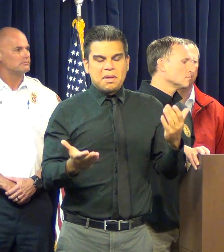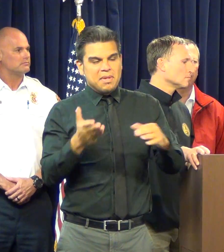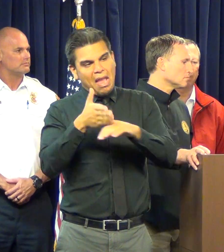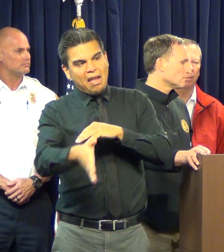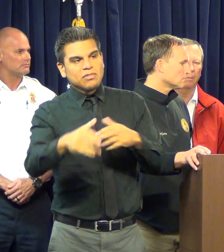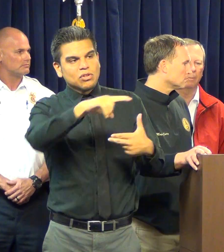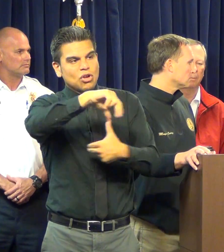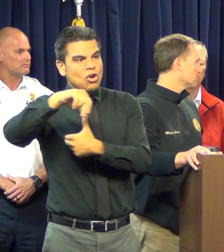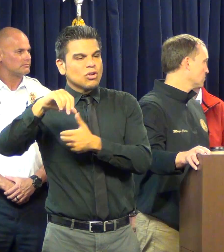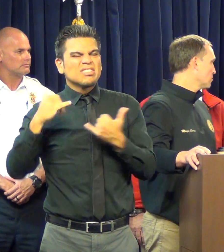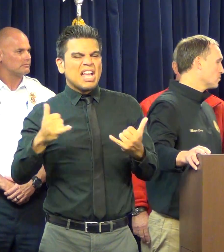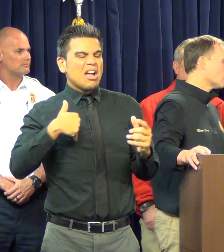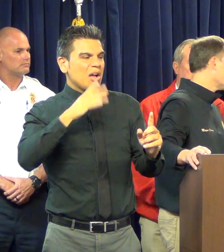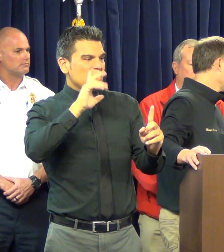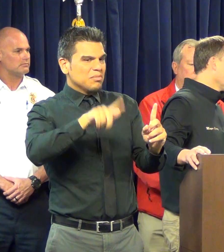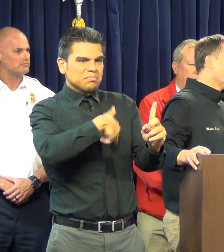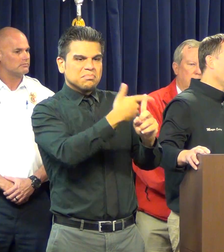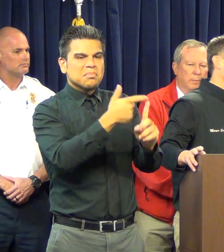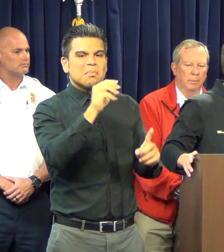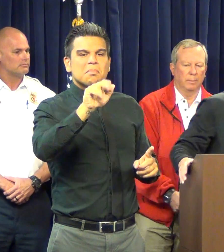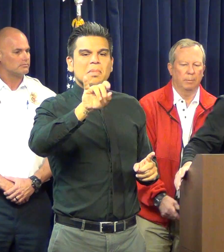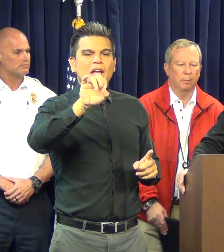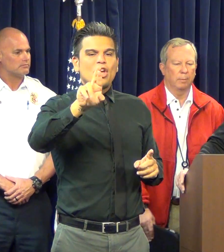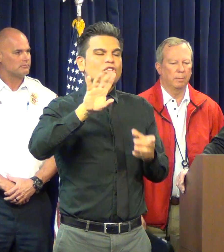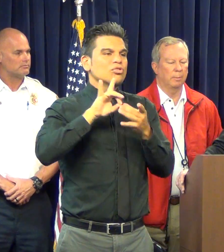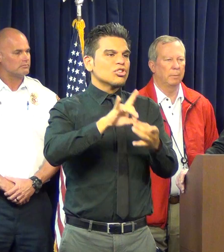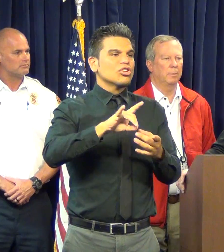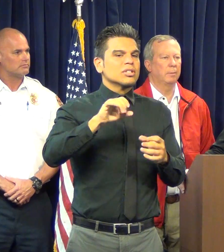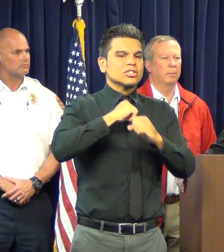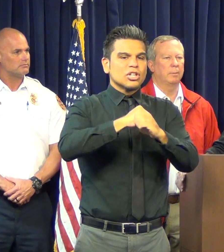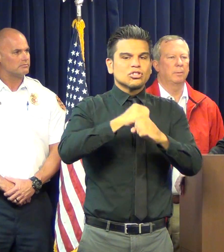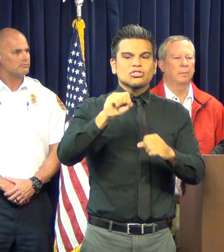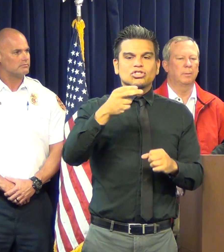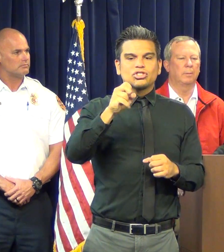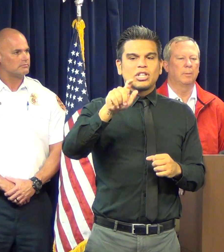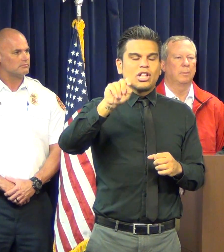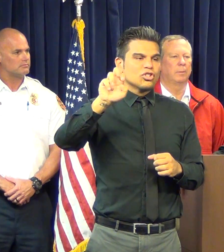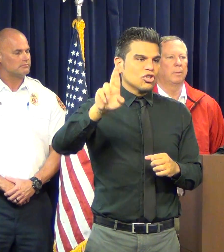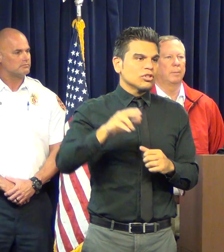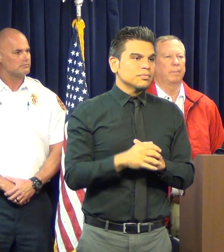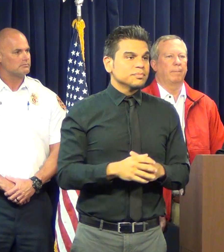shelters, though, let me turn it over to the mayor, Steve. Yeah, we have shelter capacity.